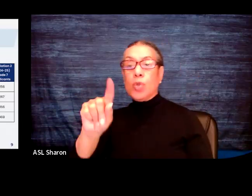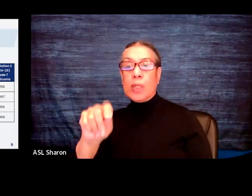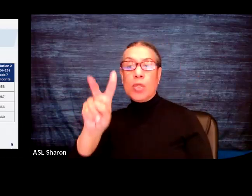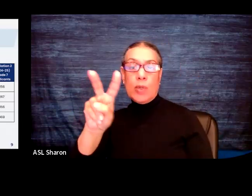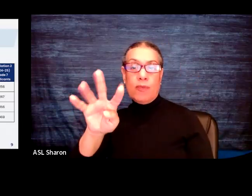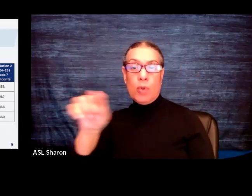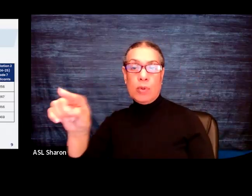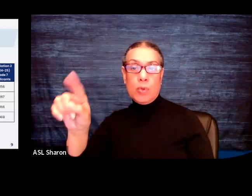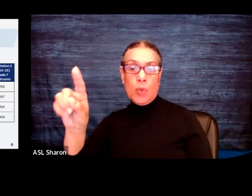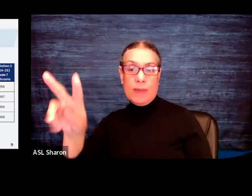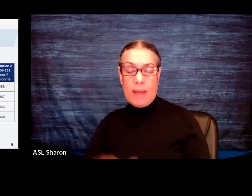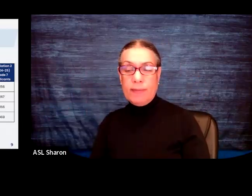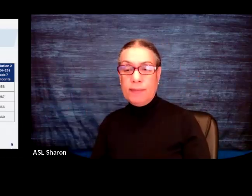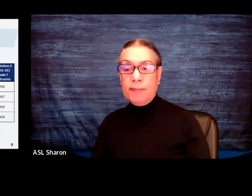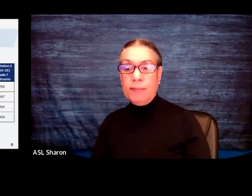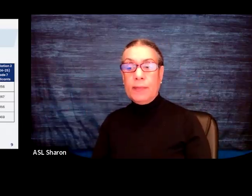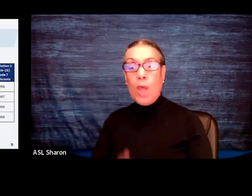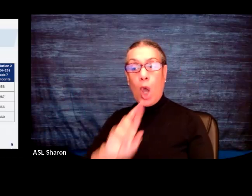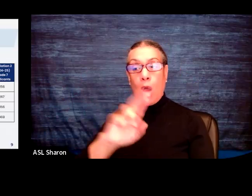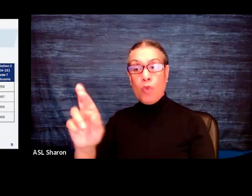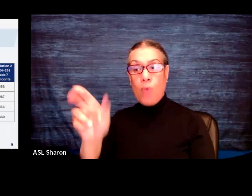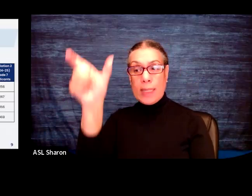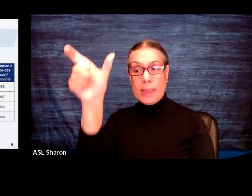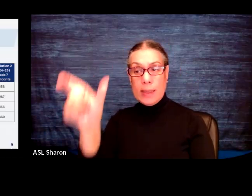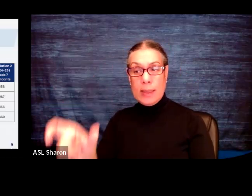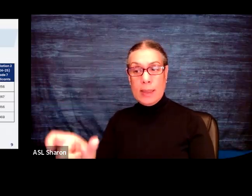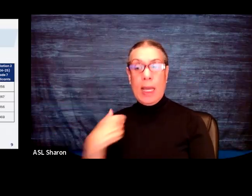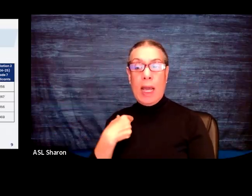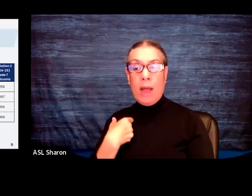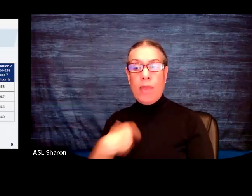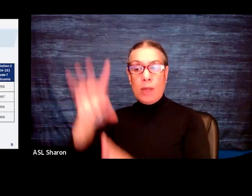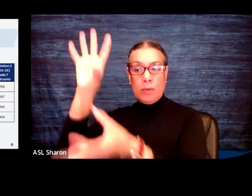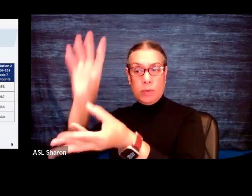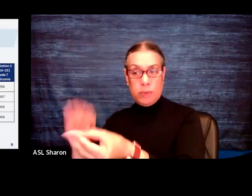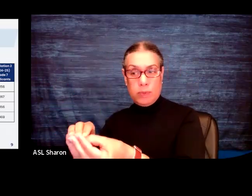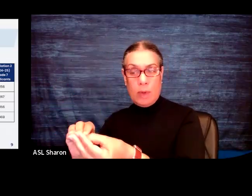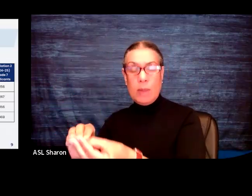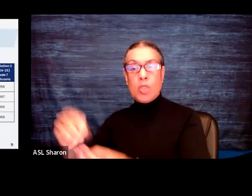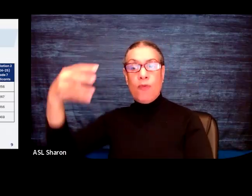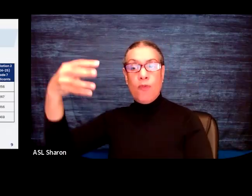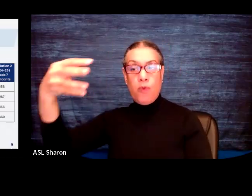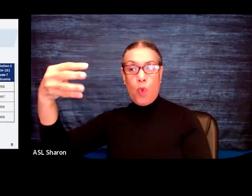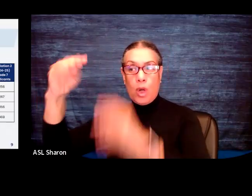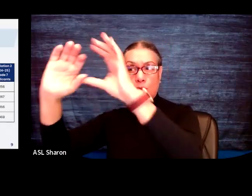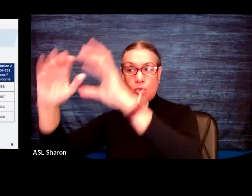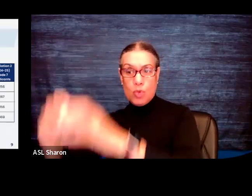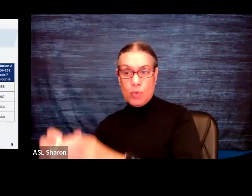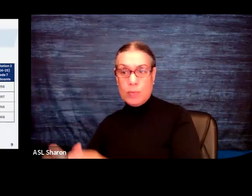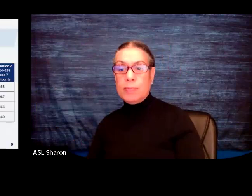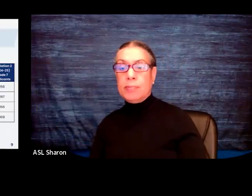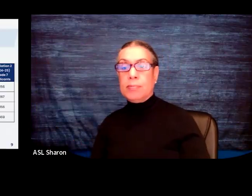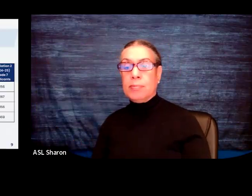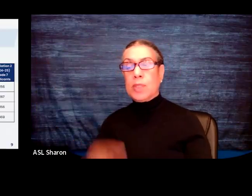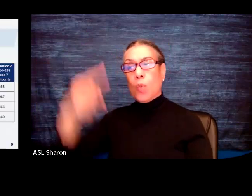applicant pools. The table on the right shows how the tiers were combined in the simulation from 8 to 4. So tiers 1 and 2 became